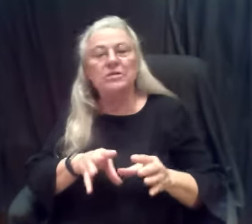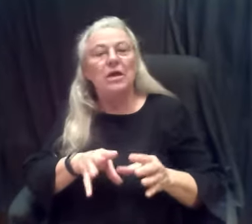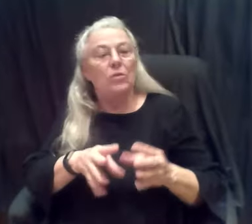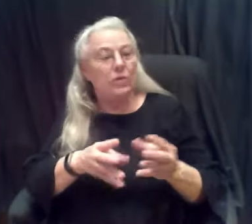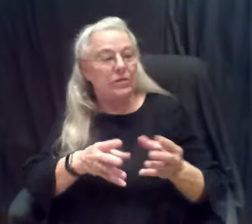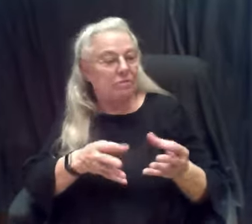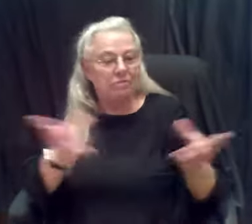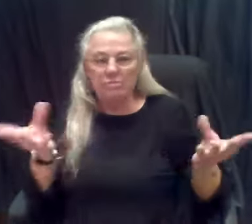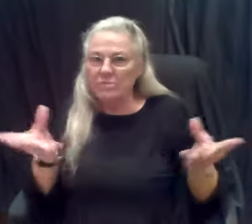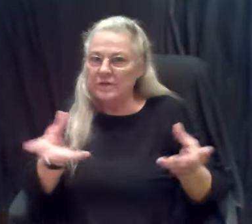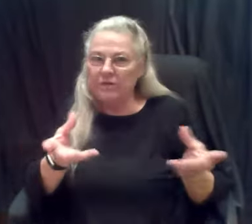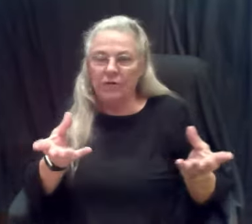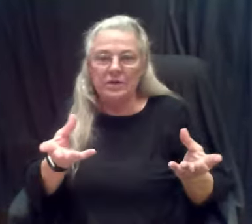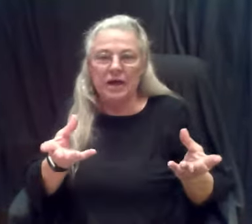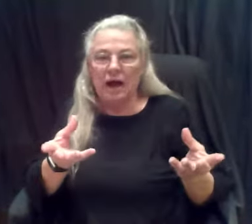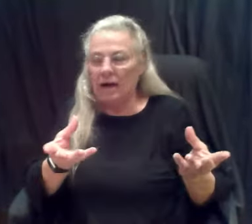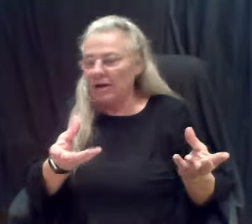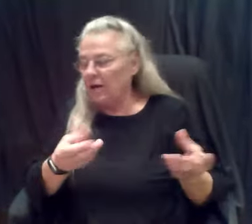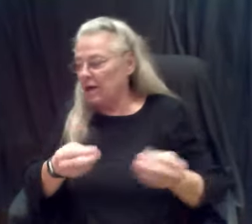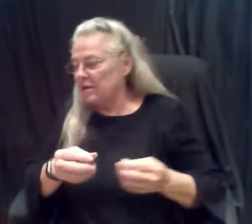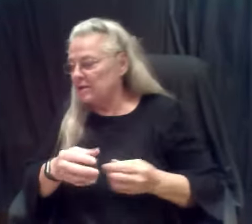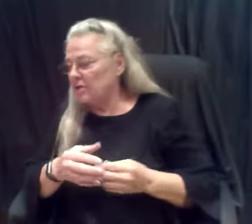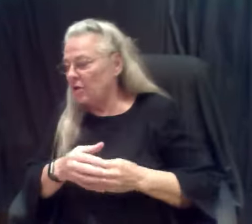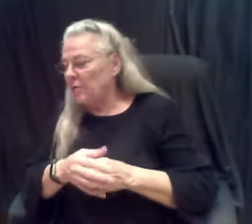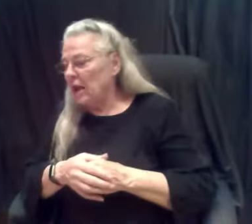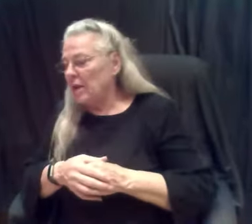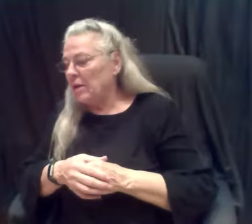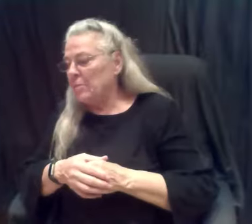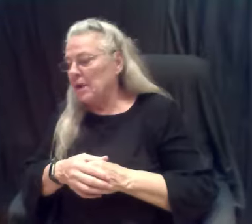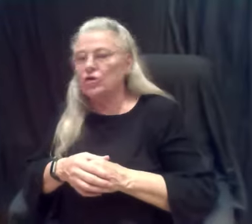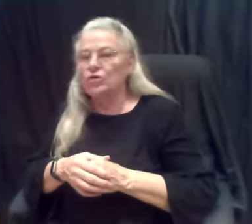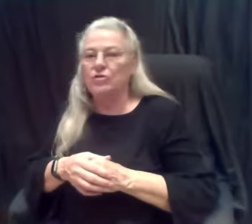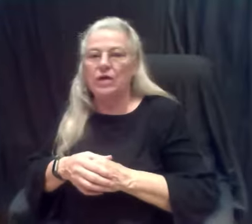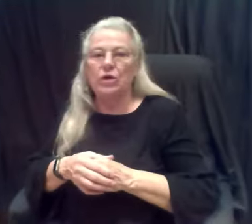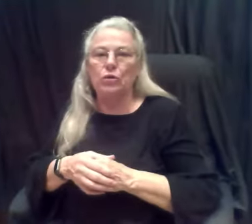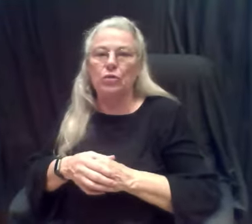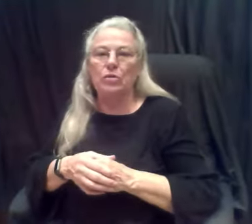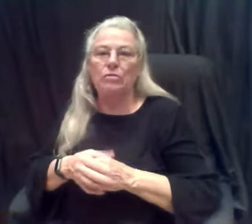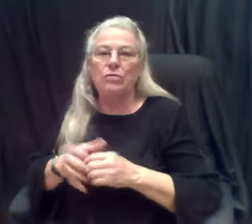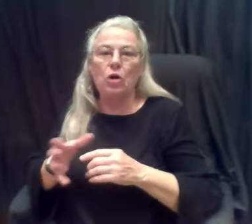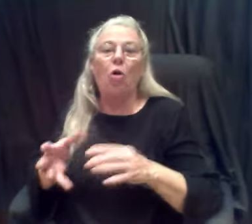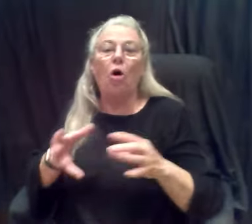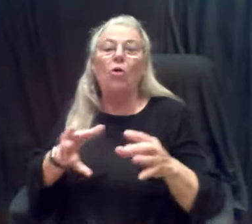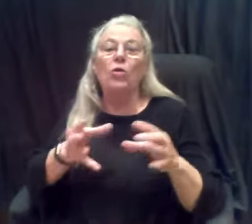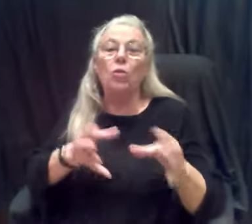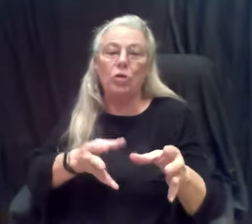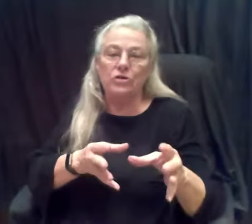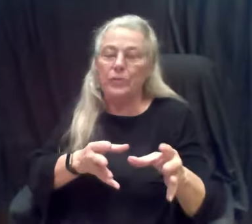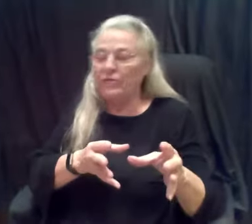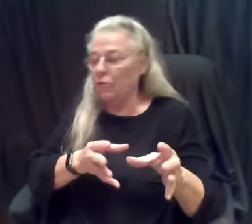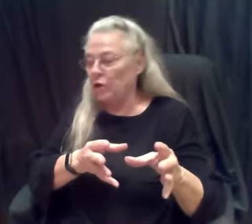with different areas. So make sure that you know all the words before you